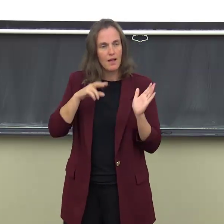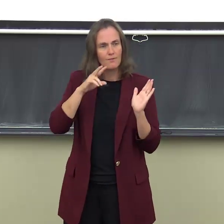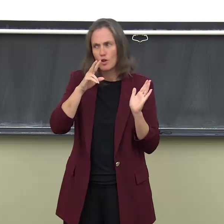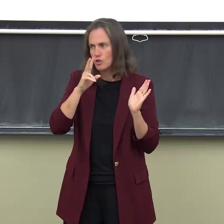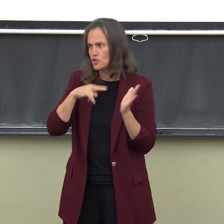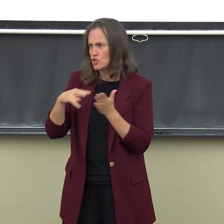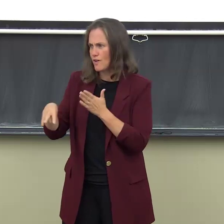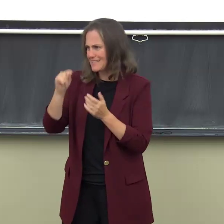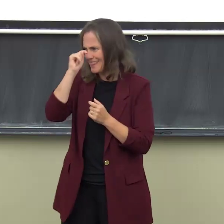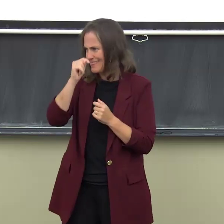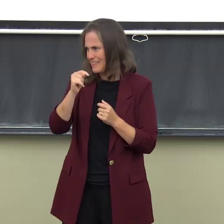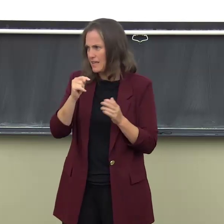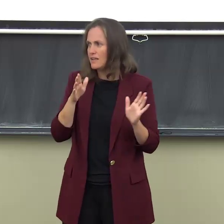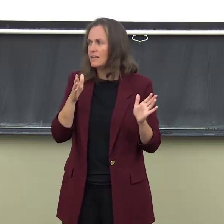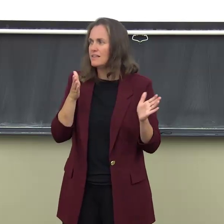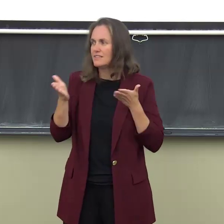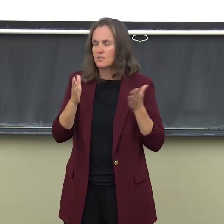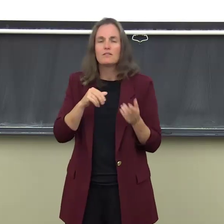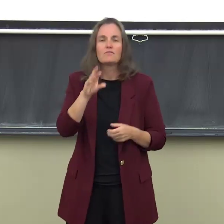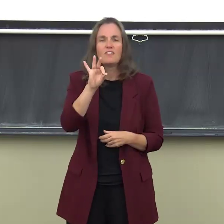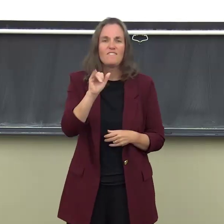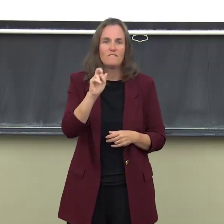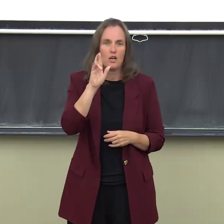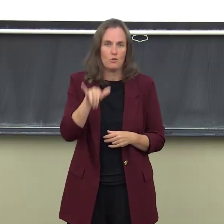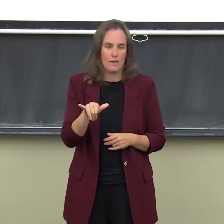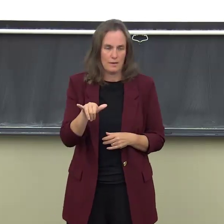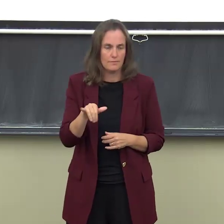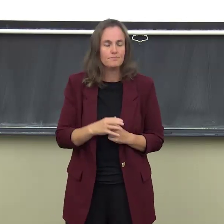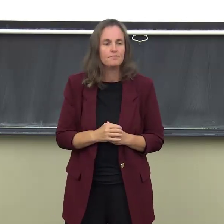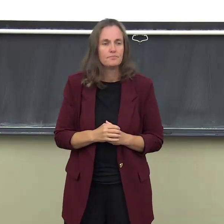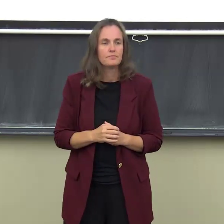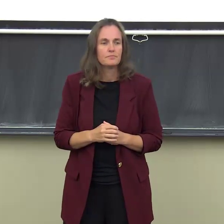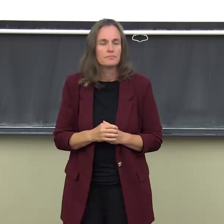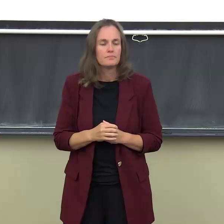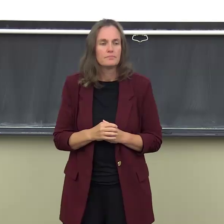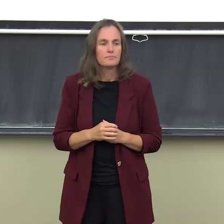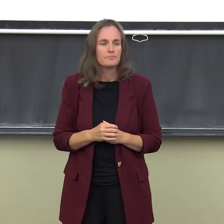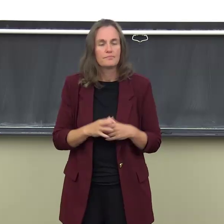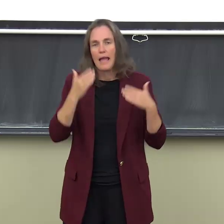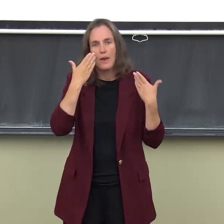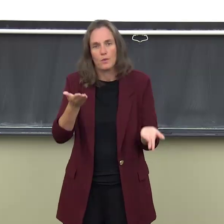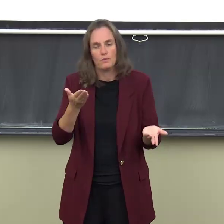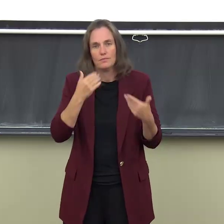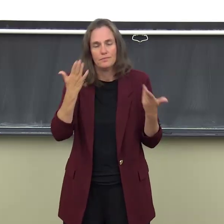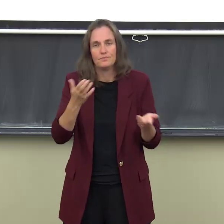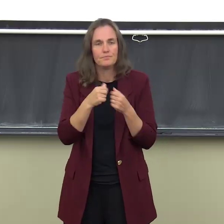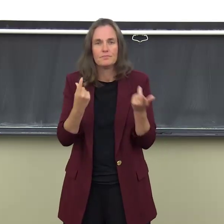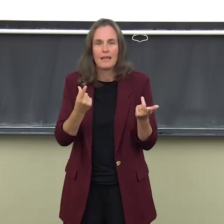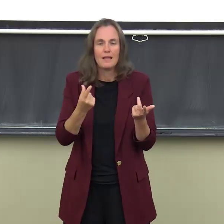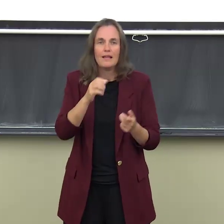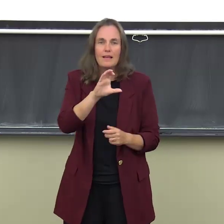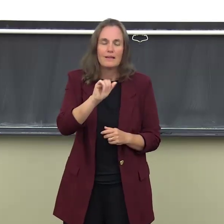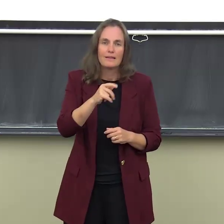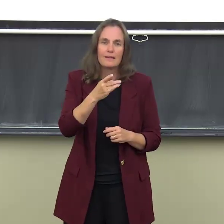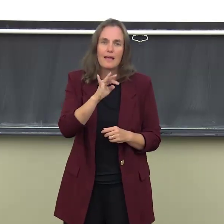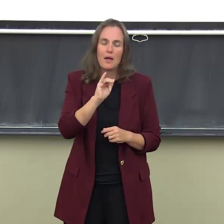by Robin Wall Kimmerer. And so the I don't know, capital's interest in